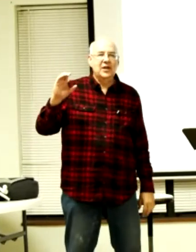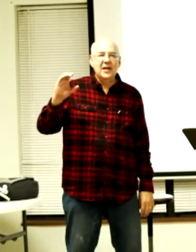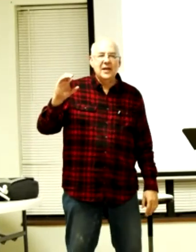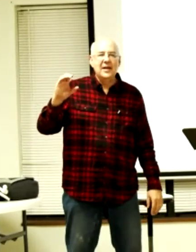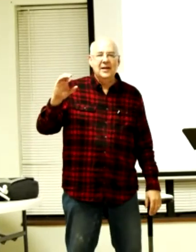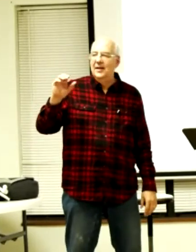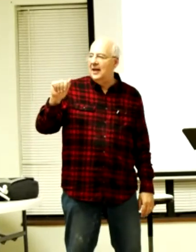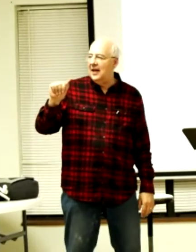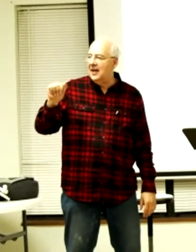C-A-T.